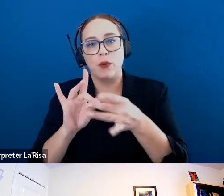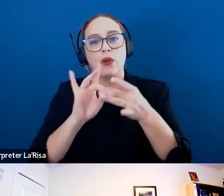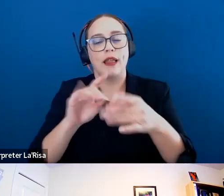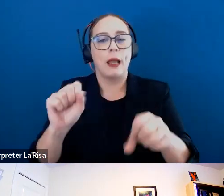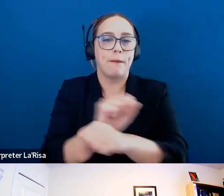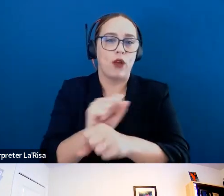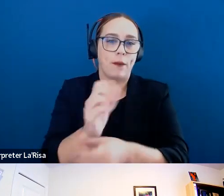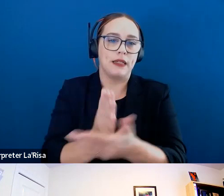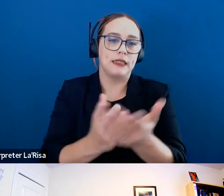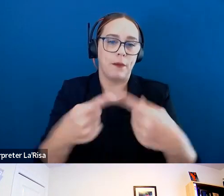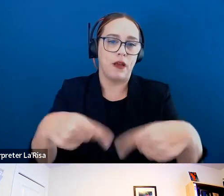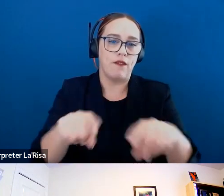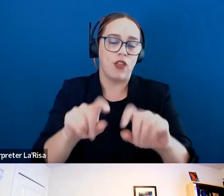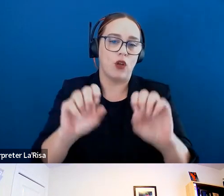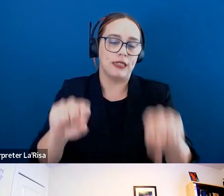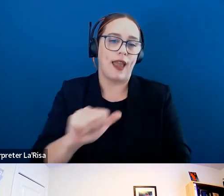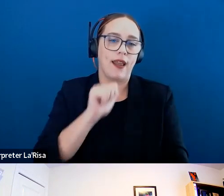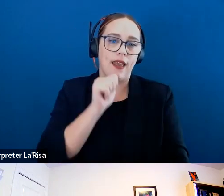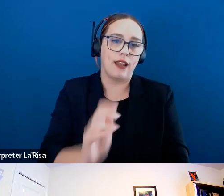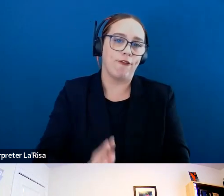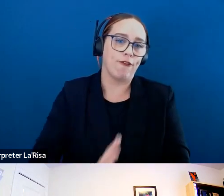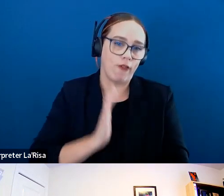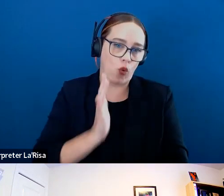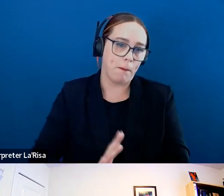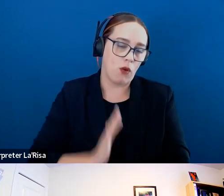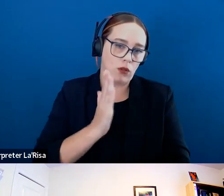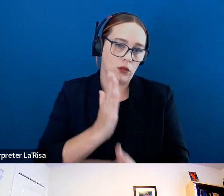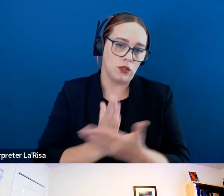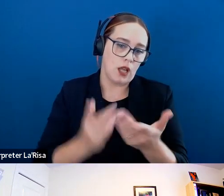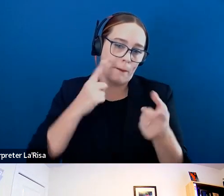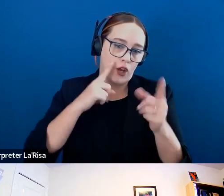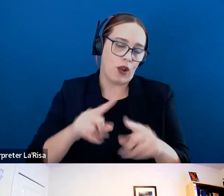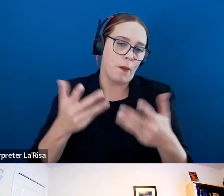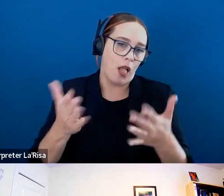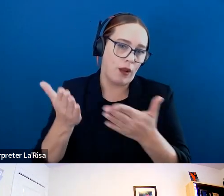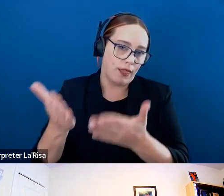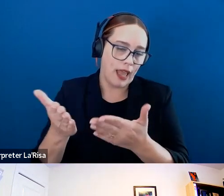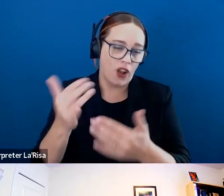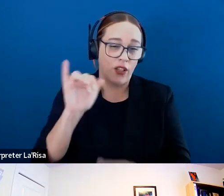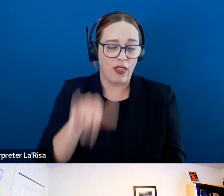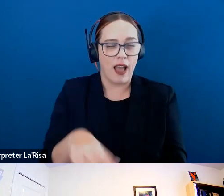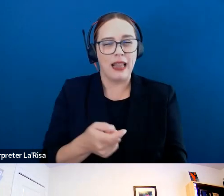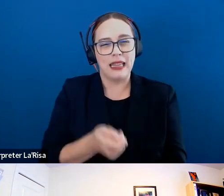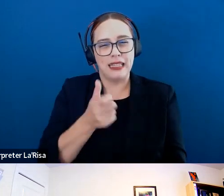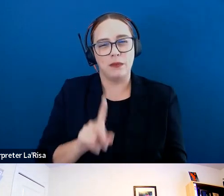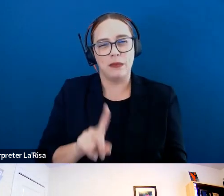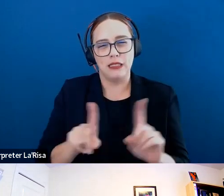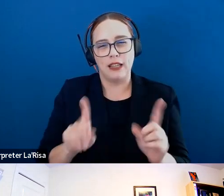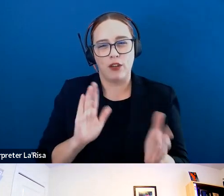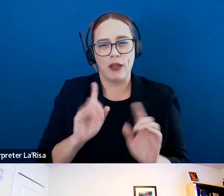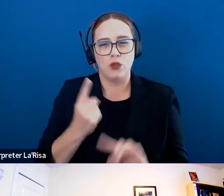those could be formal or informal, and some of those agreements are in place. So this is a little bit different than the one